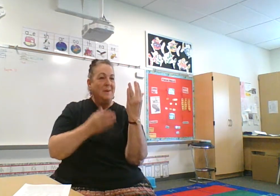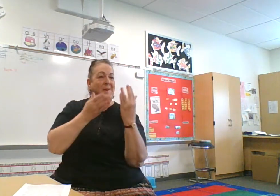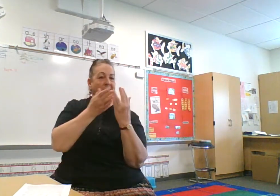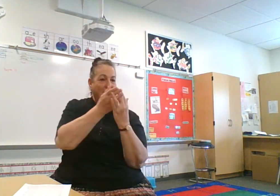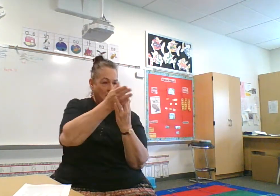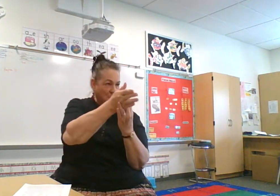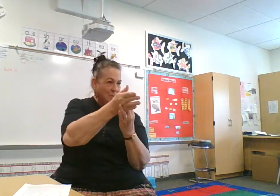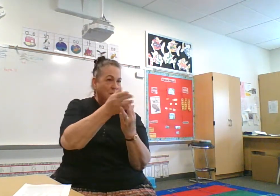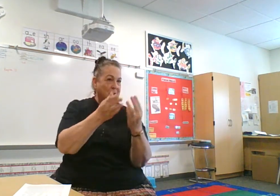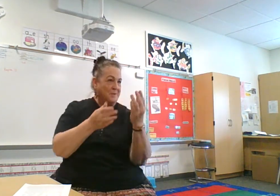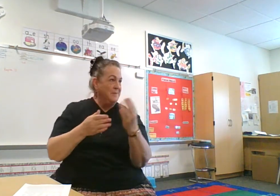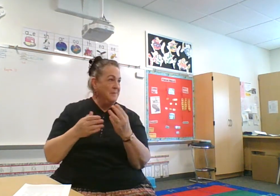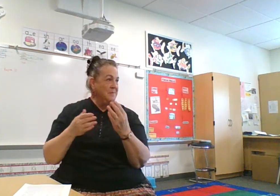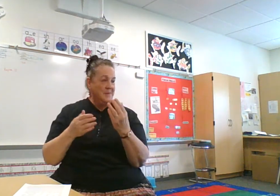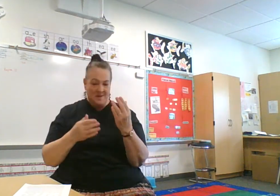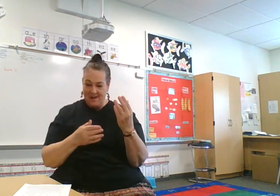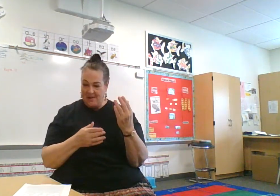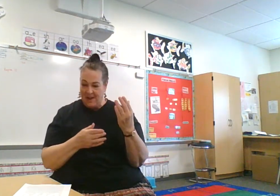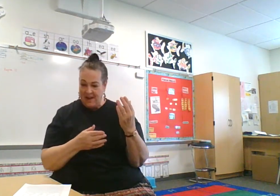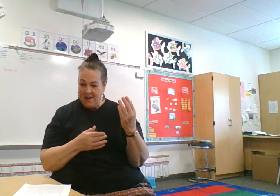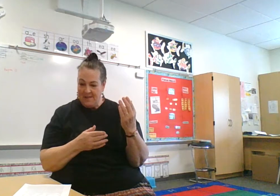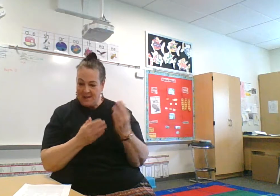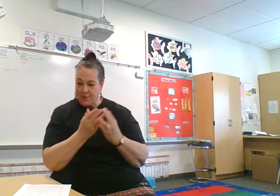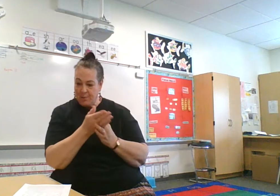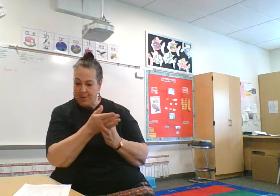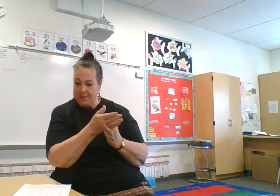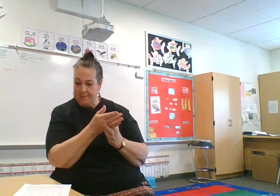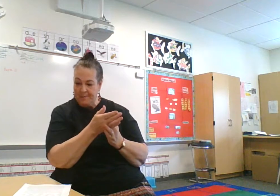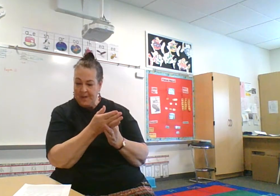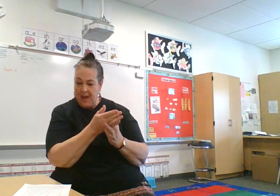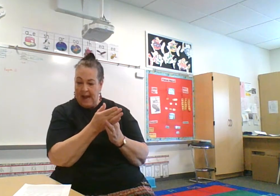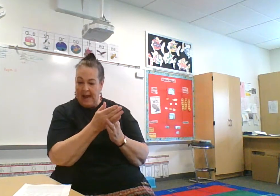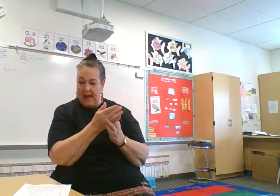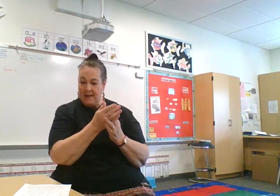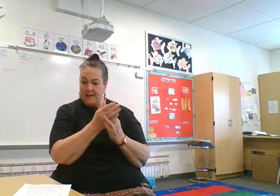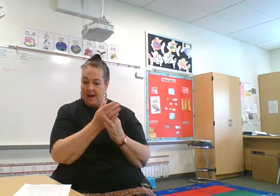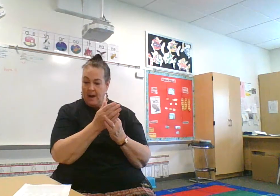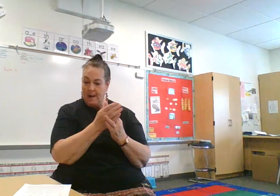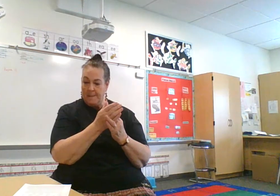and go through. Good. Okay. That's through. And